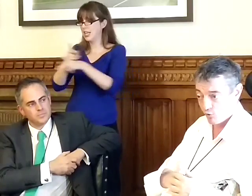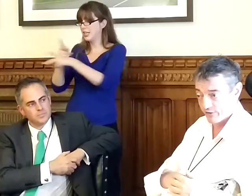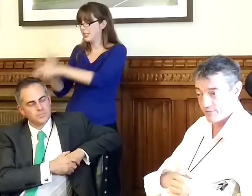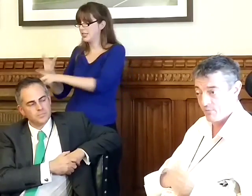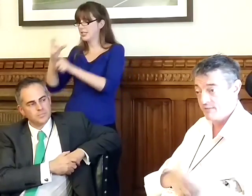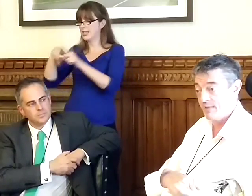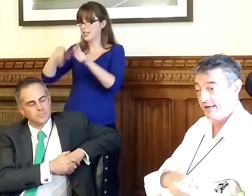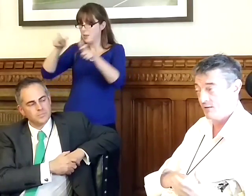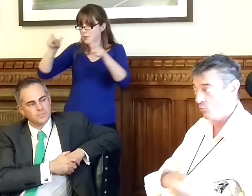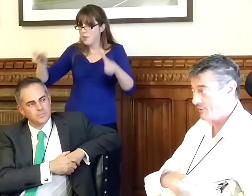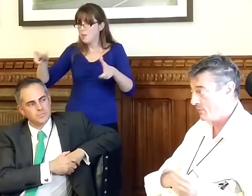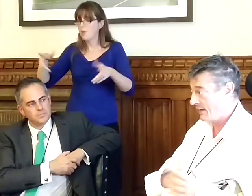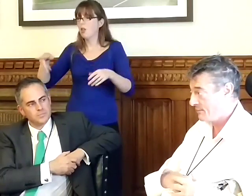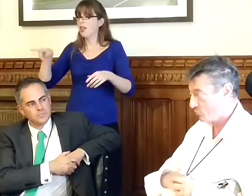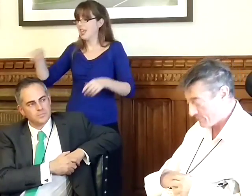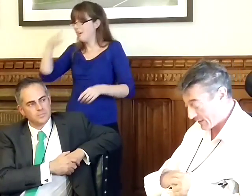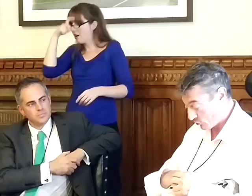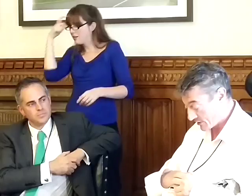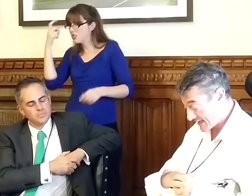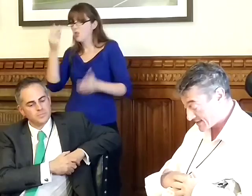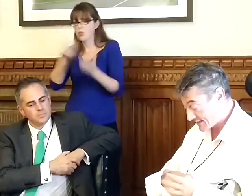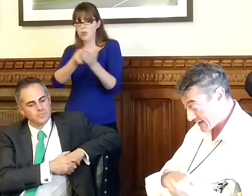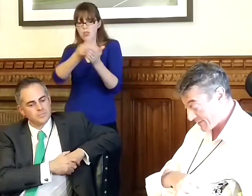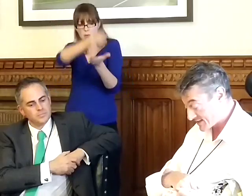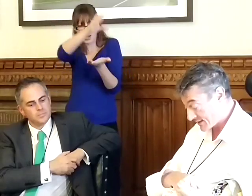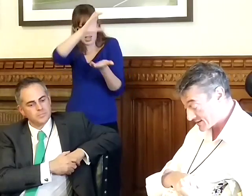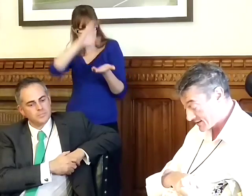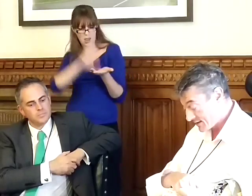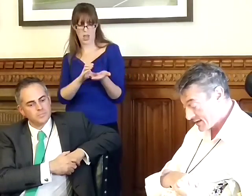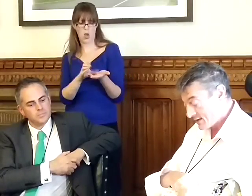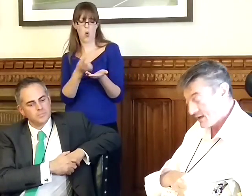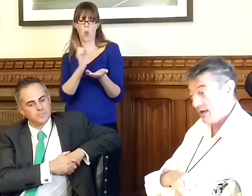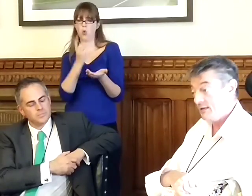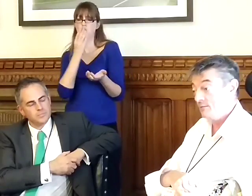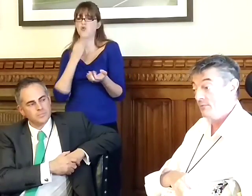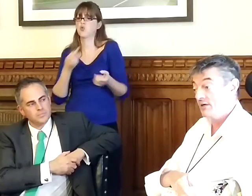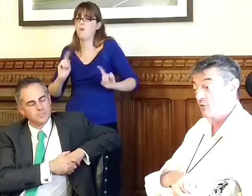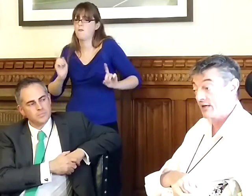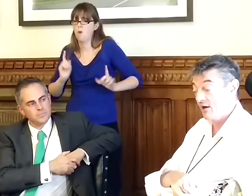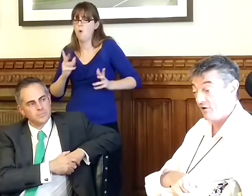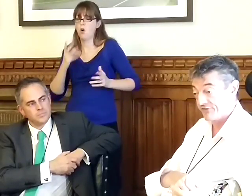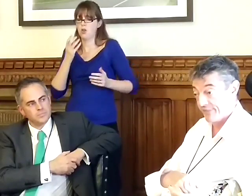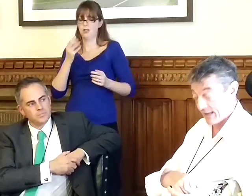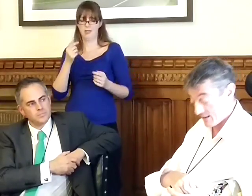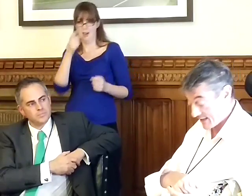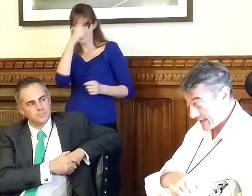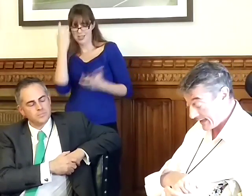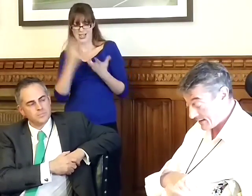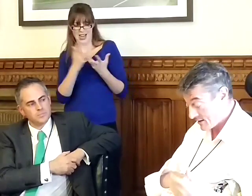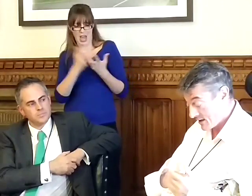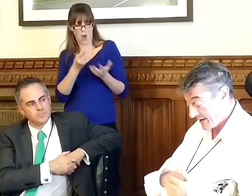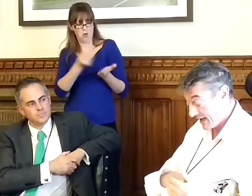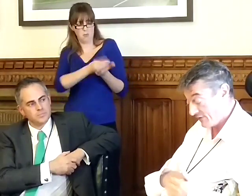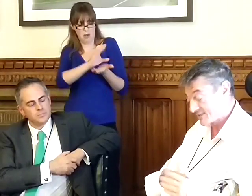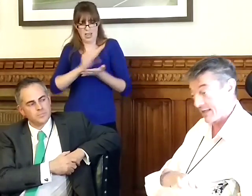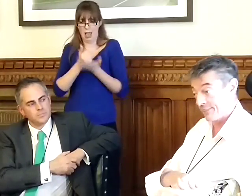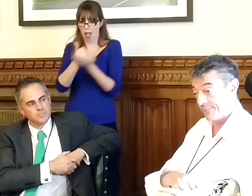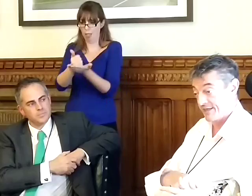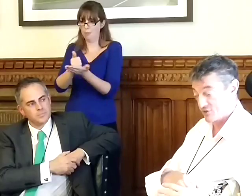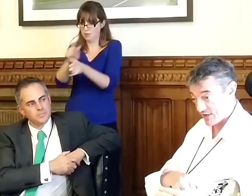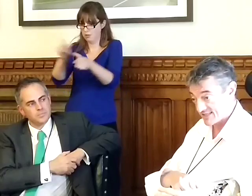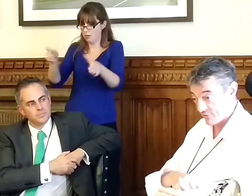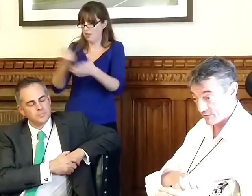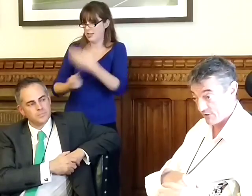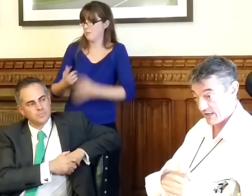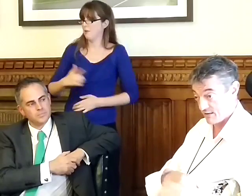understood what the money meant and what the money brought about on a day-to-day basis. And quickly after that, he announced